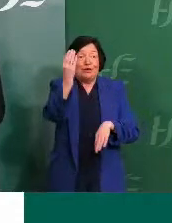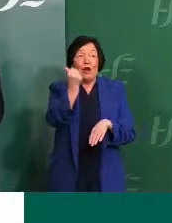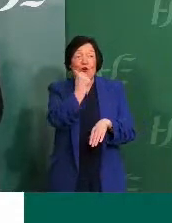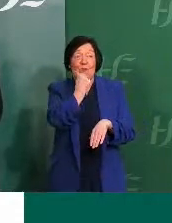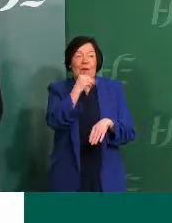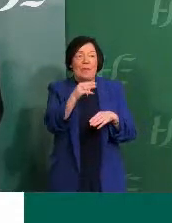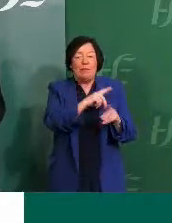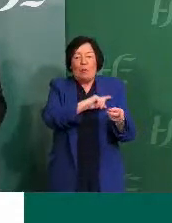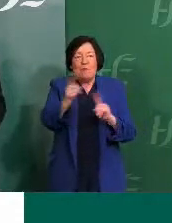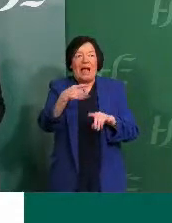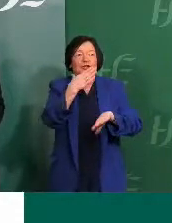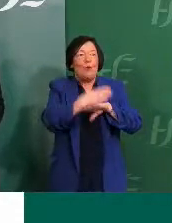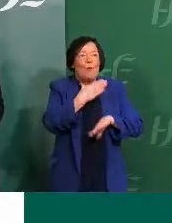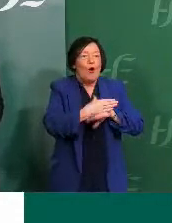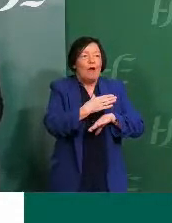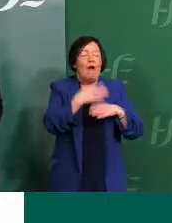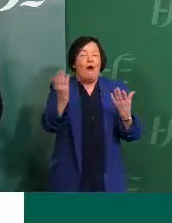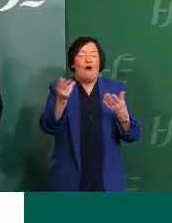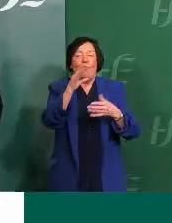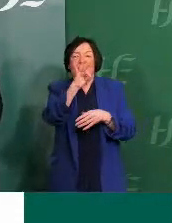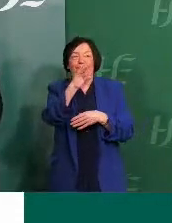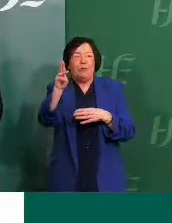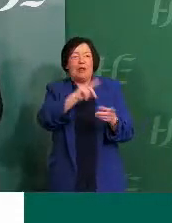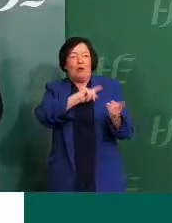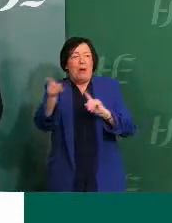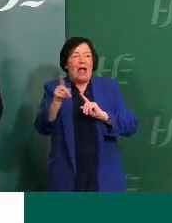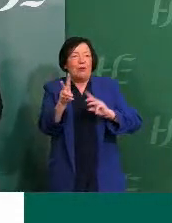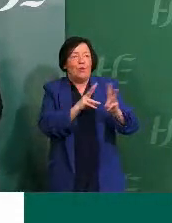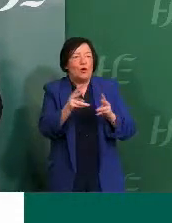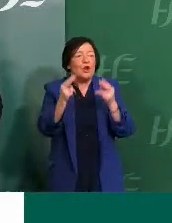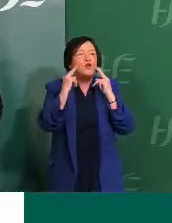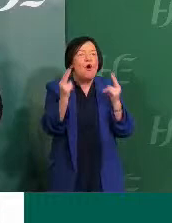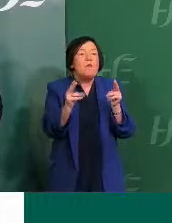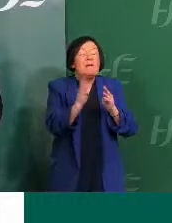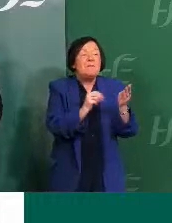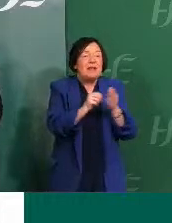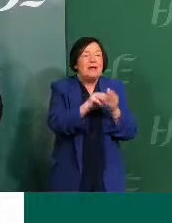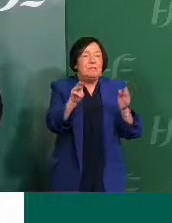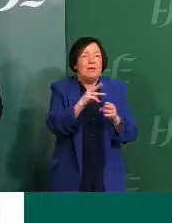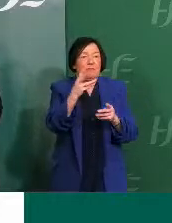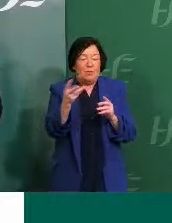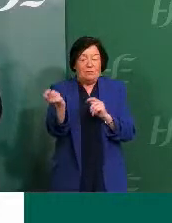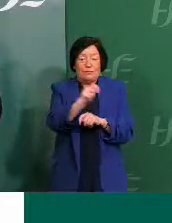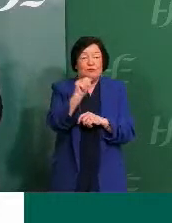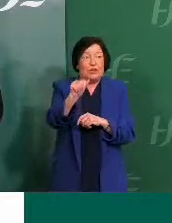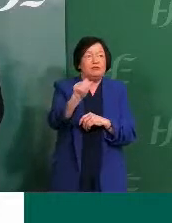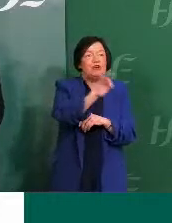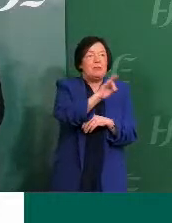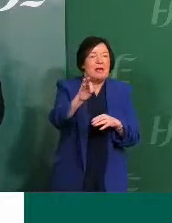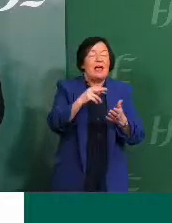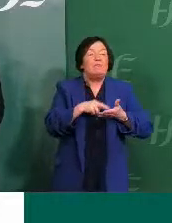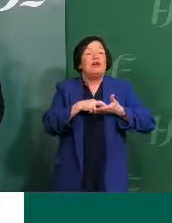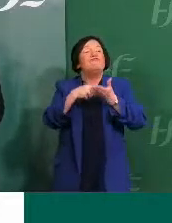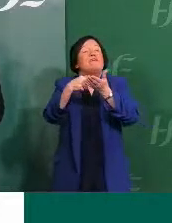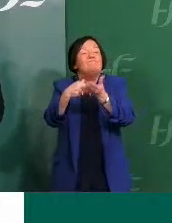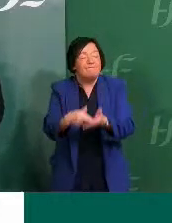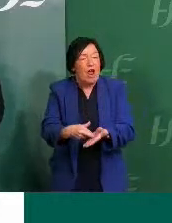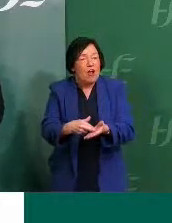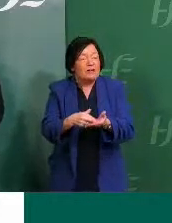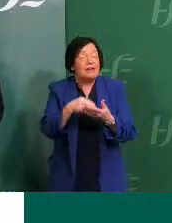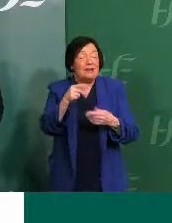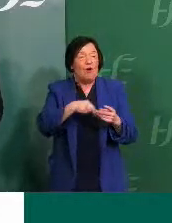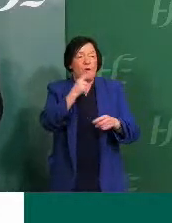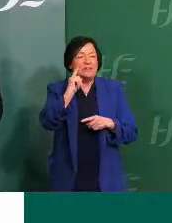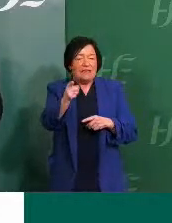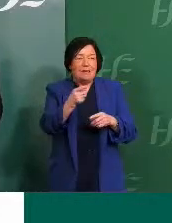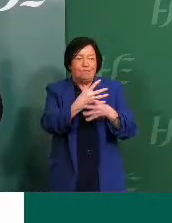people go back to work, or certainly once the GPs get back into normal business, people will present to their GPs and be referred in, and we always see